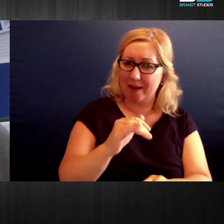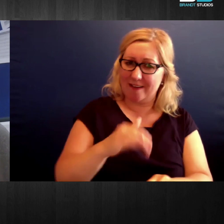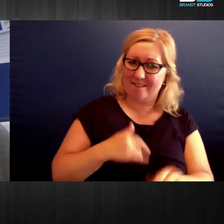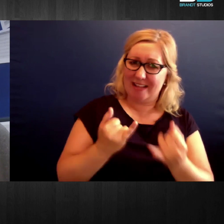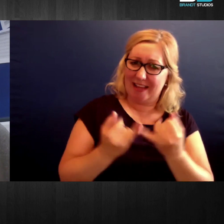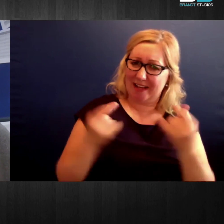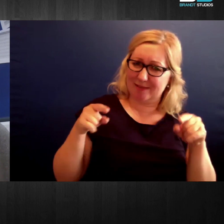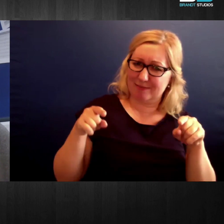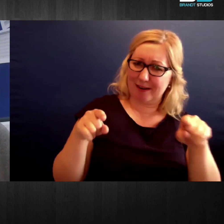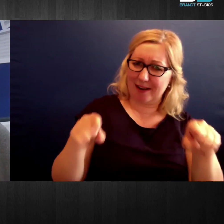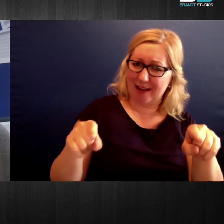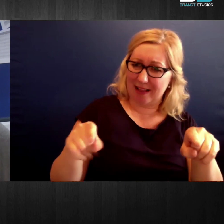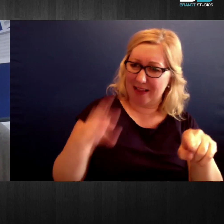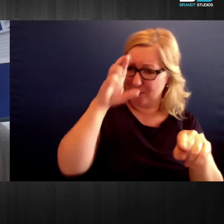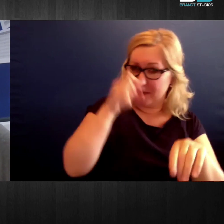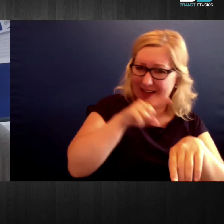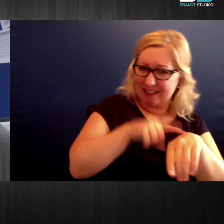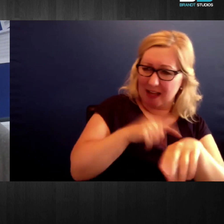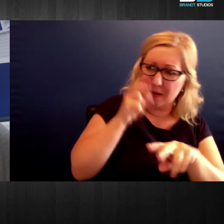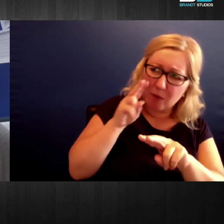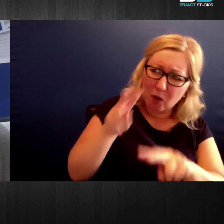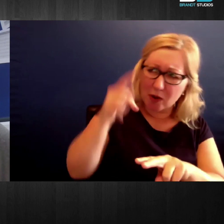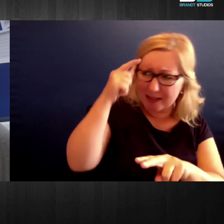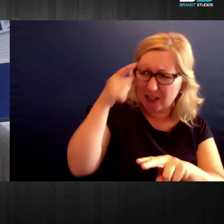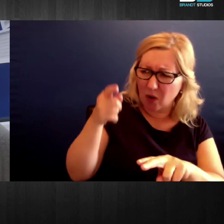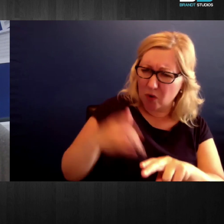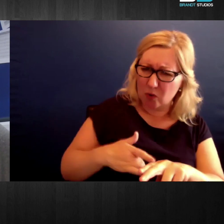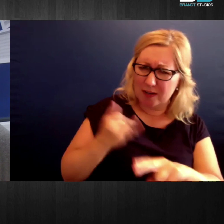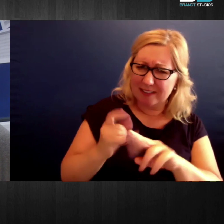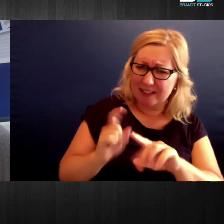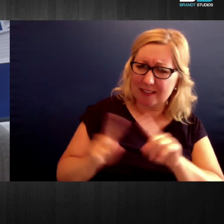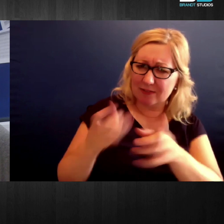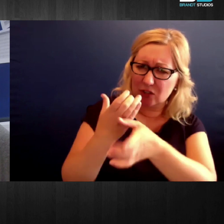had just had a very kind of a similar kind of